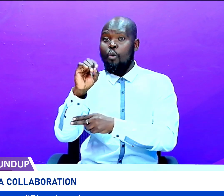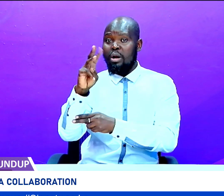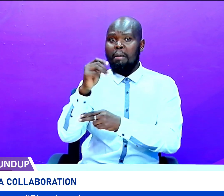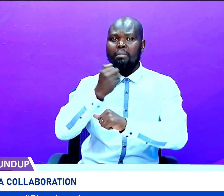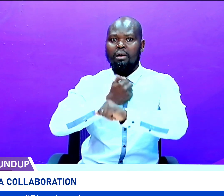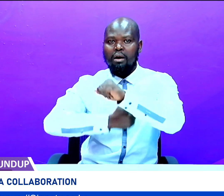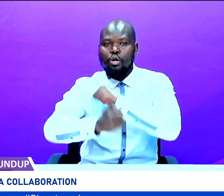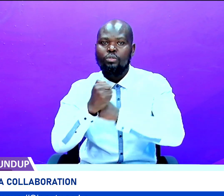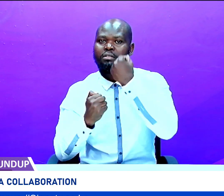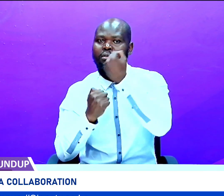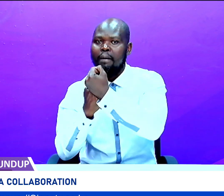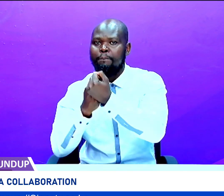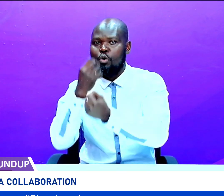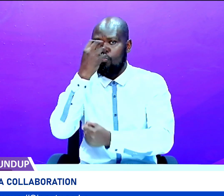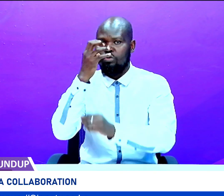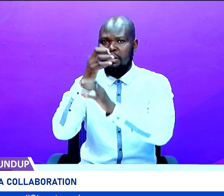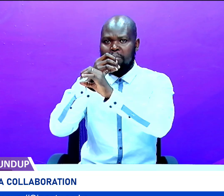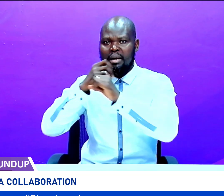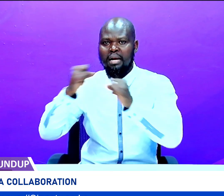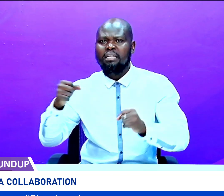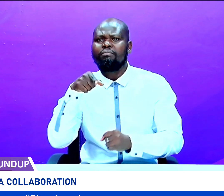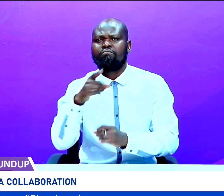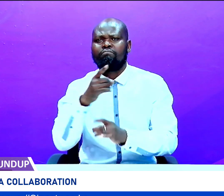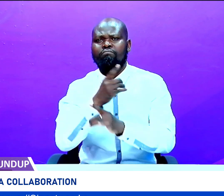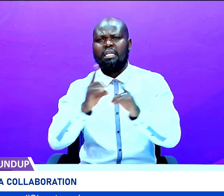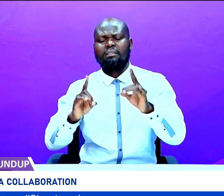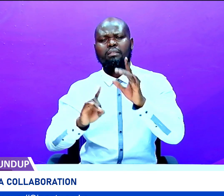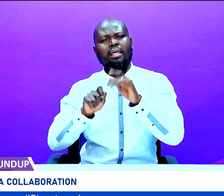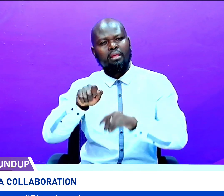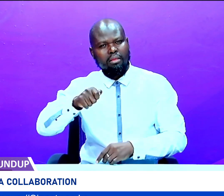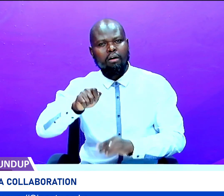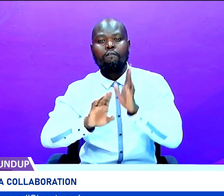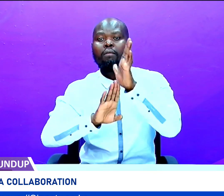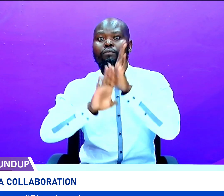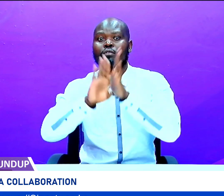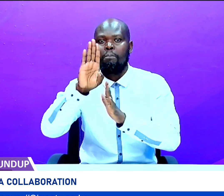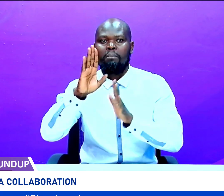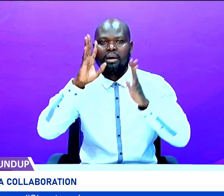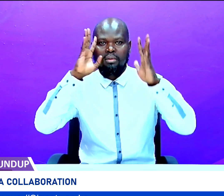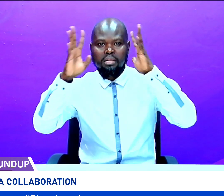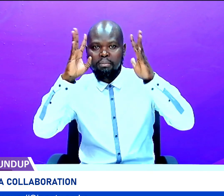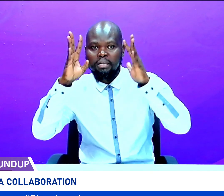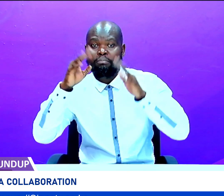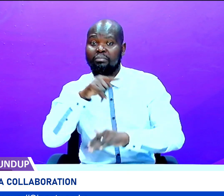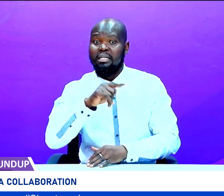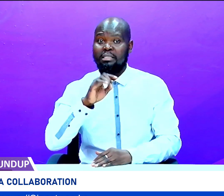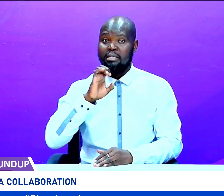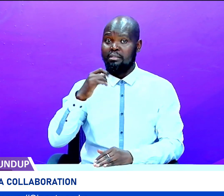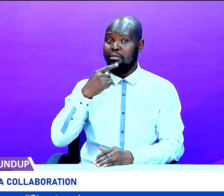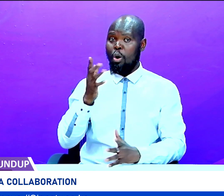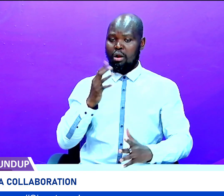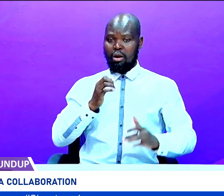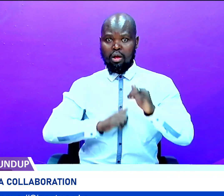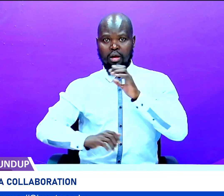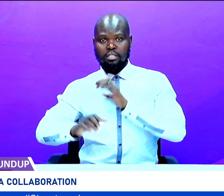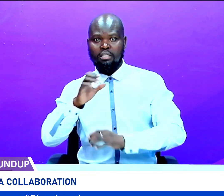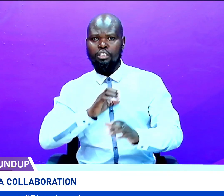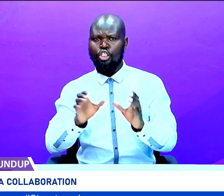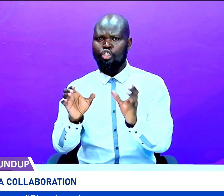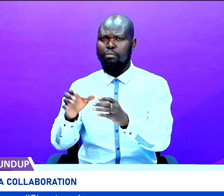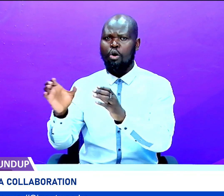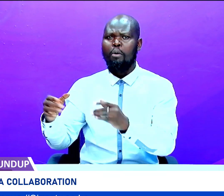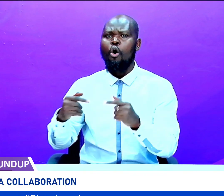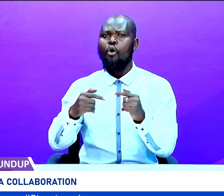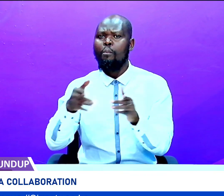he launched electricity projects, Wandayi affirmed that ODM will actively support President William Samoei